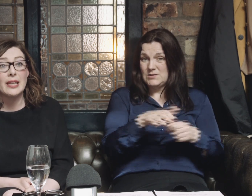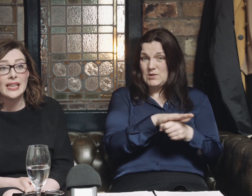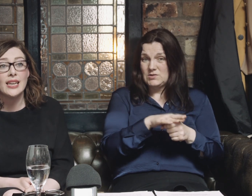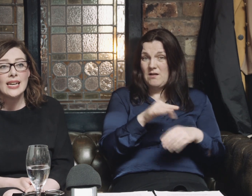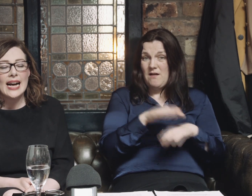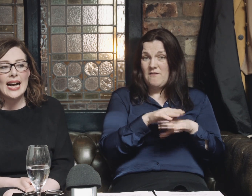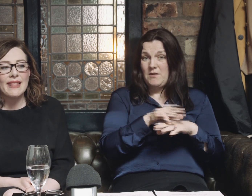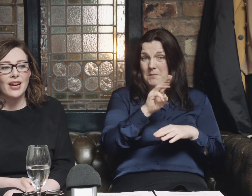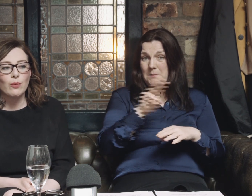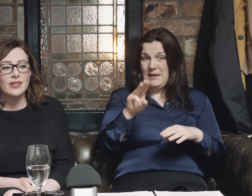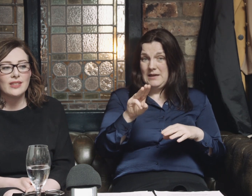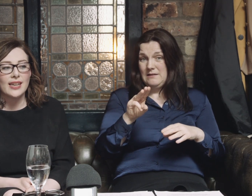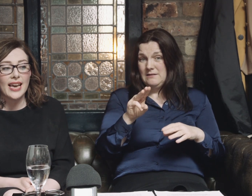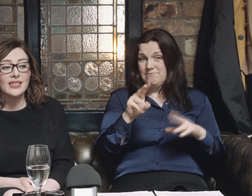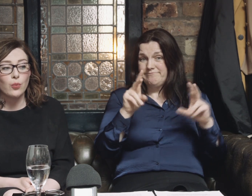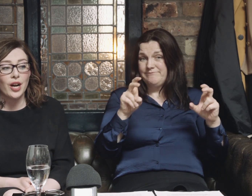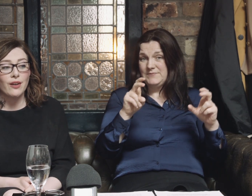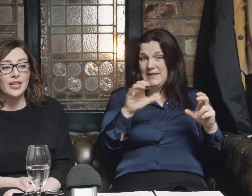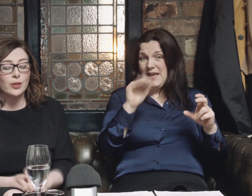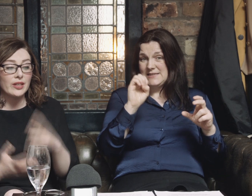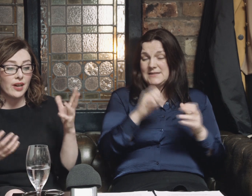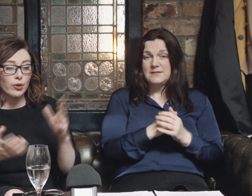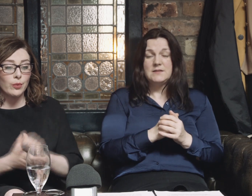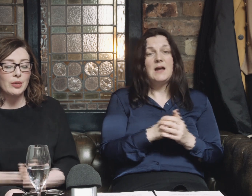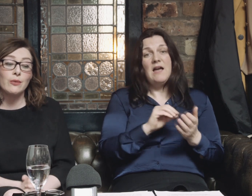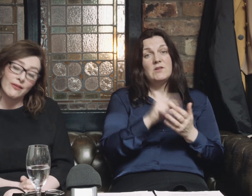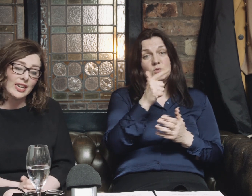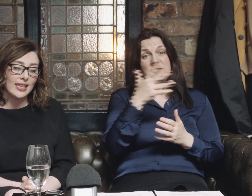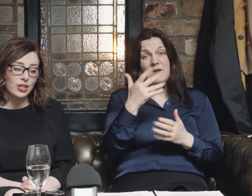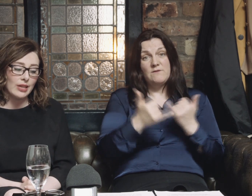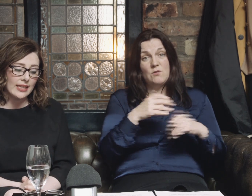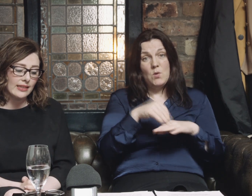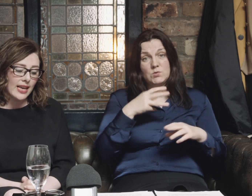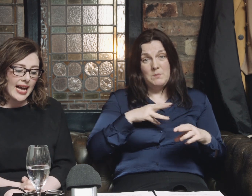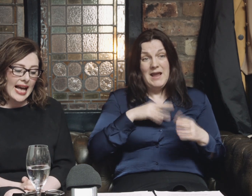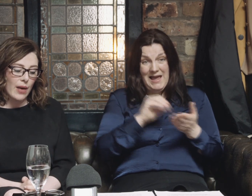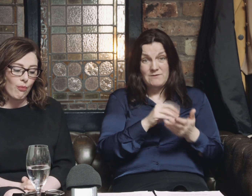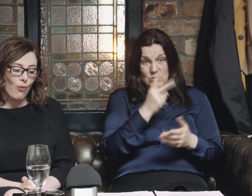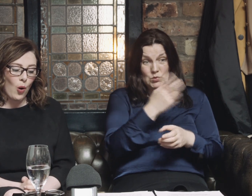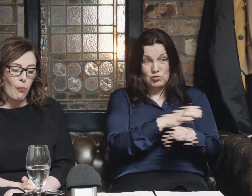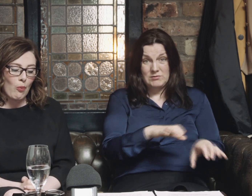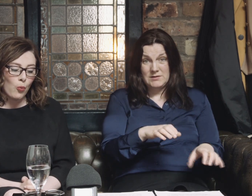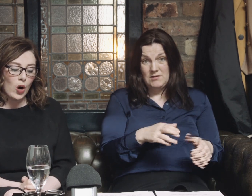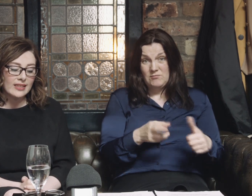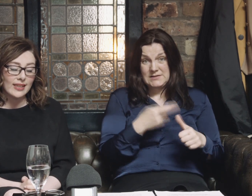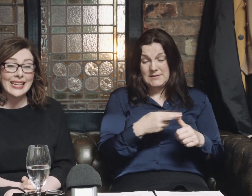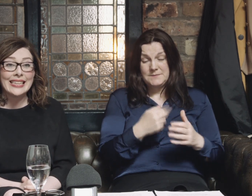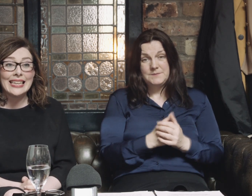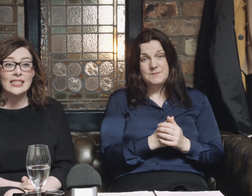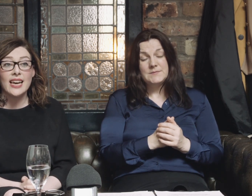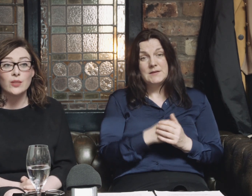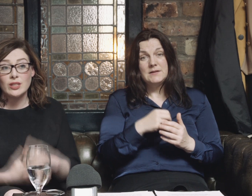of PP, and that was a case where a 25-year-old woman who in fact had 2 kids